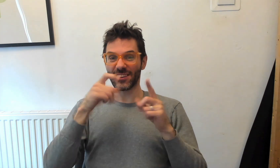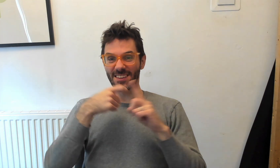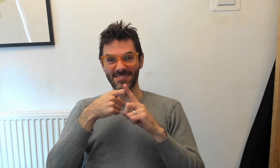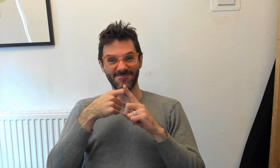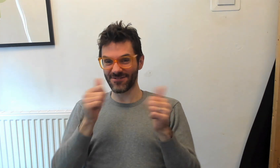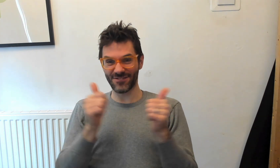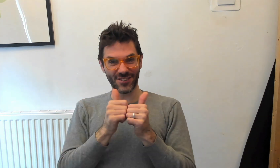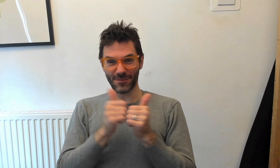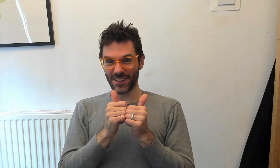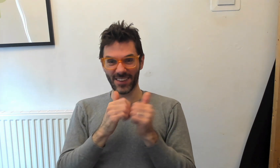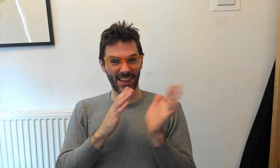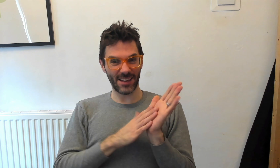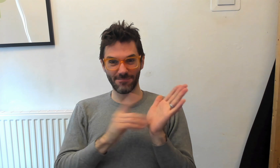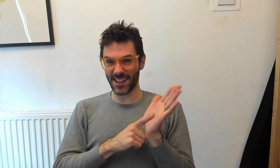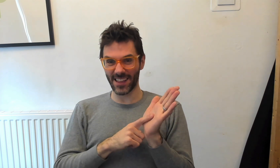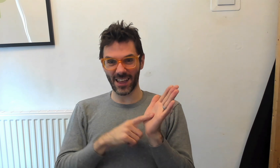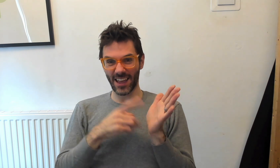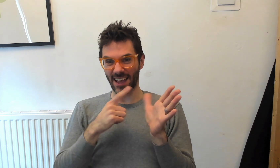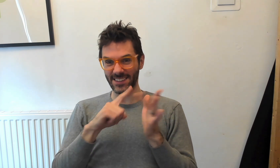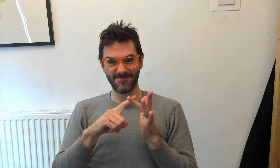But Heroku isn't suitable for ML AI